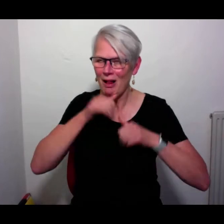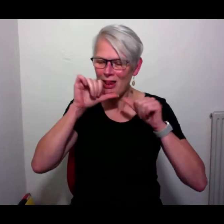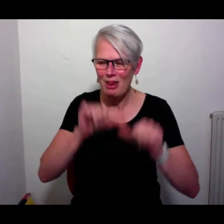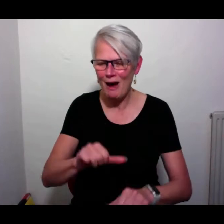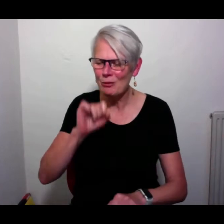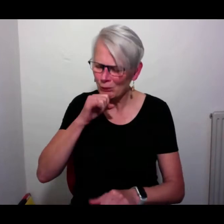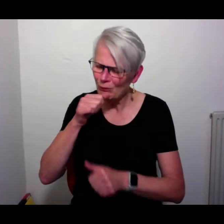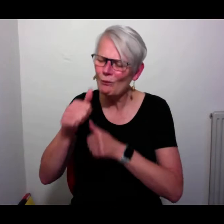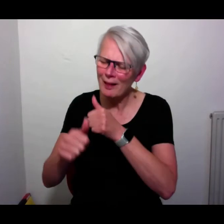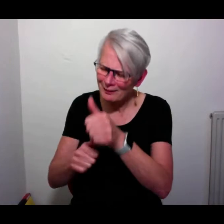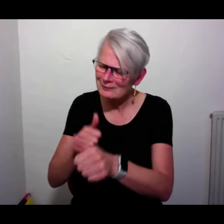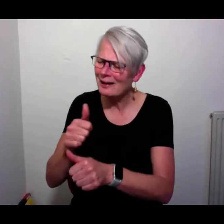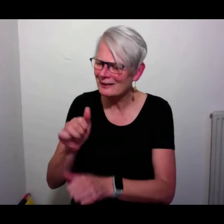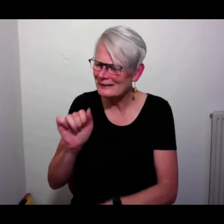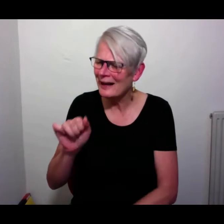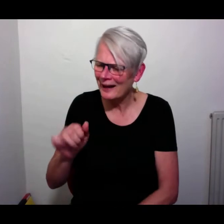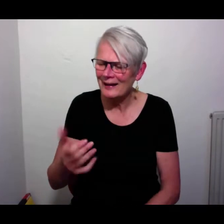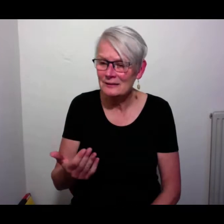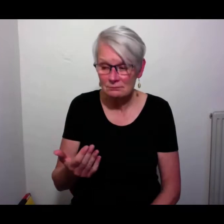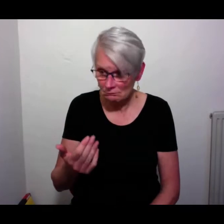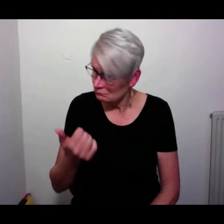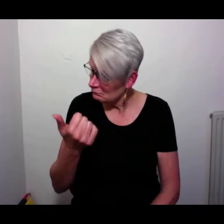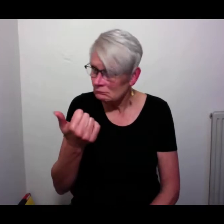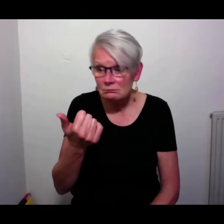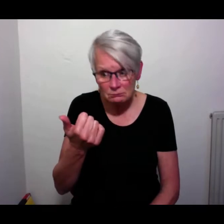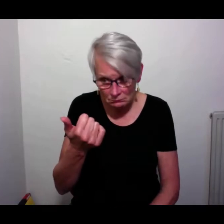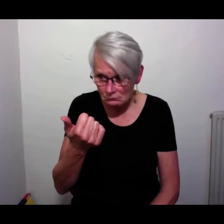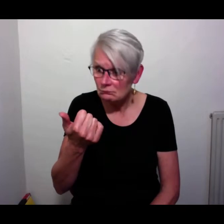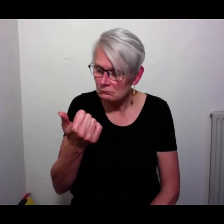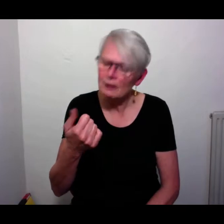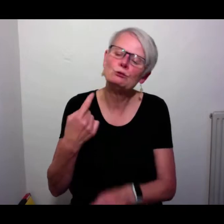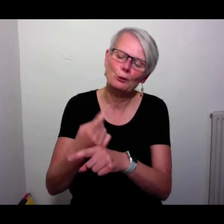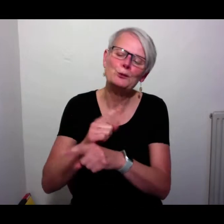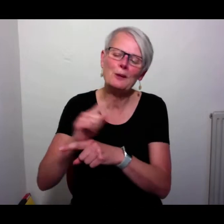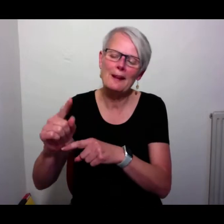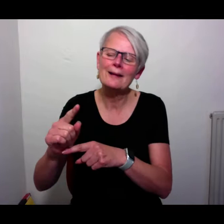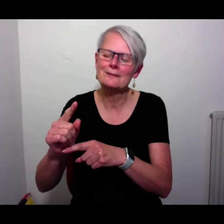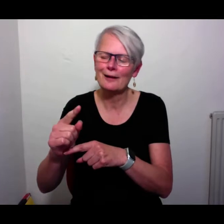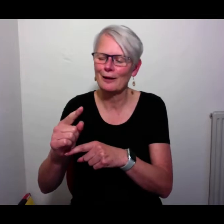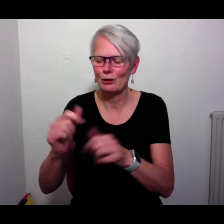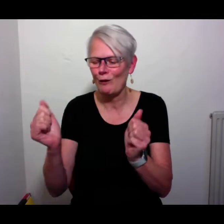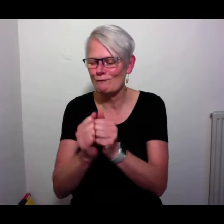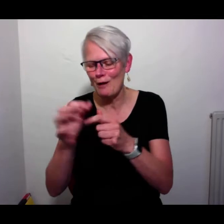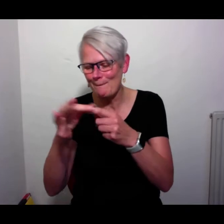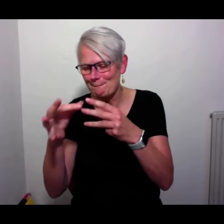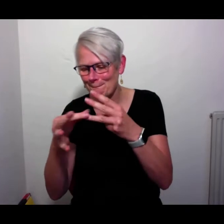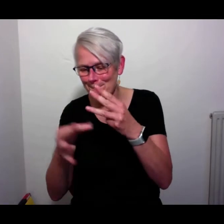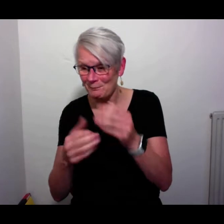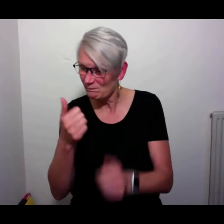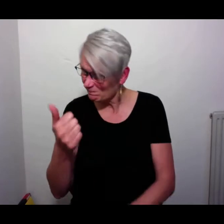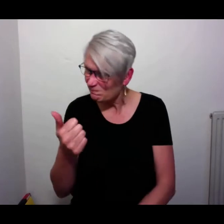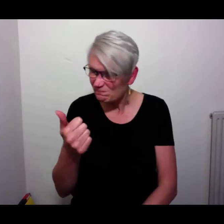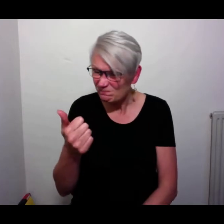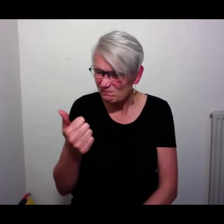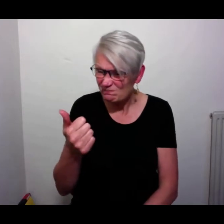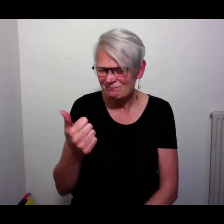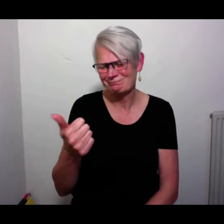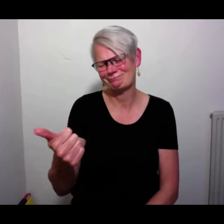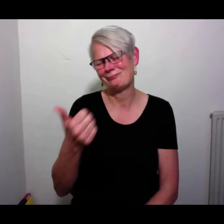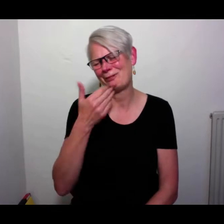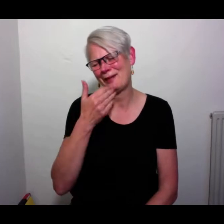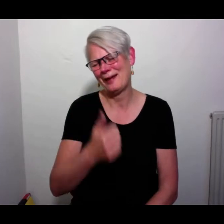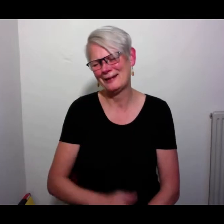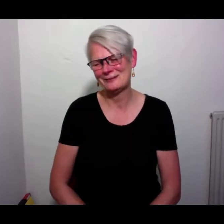it. Yeah, well done. Okay, now I'll speak to you later just to confirm everything. Alright,